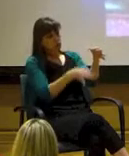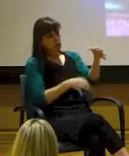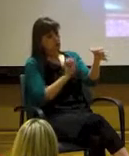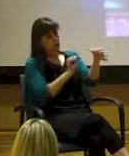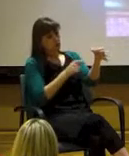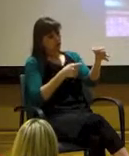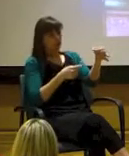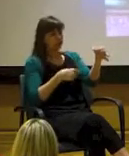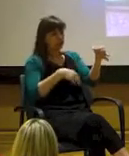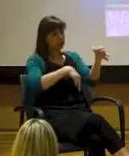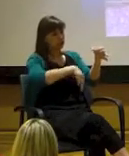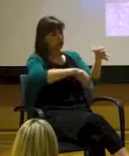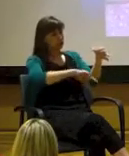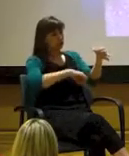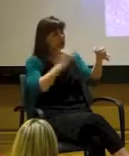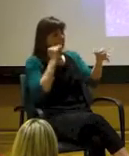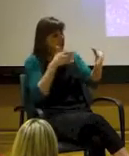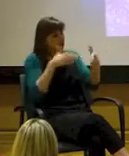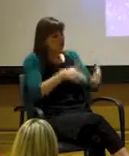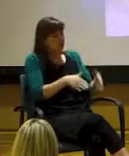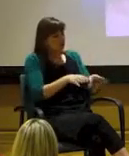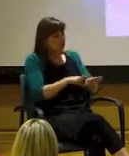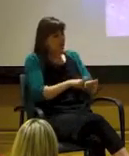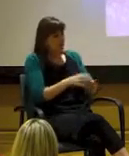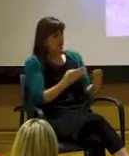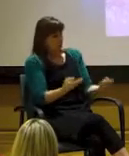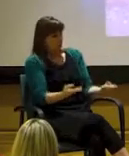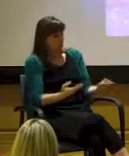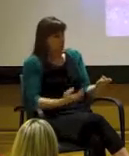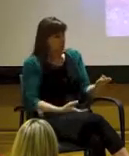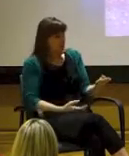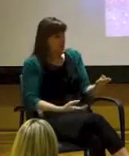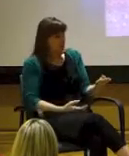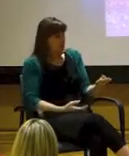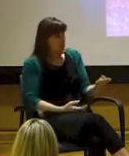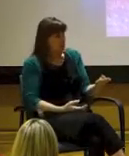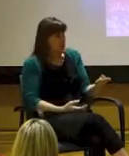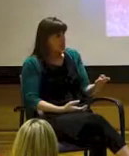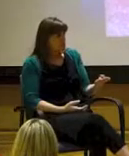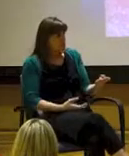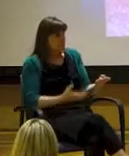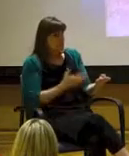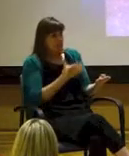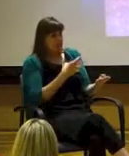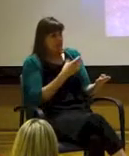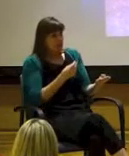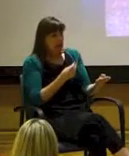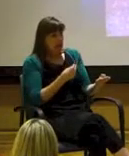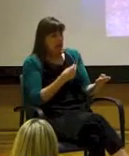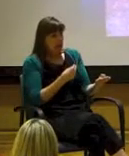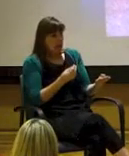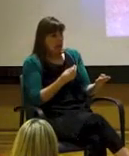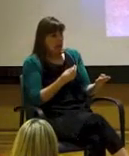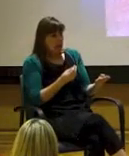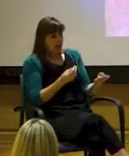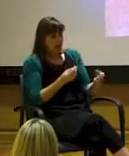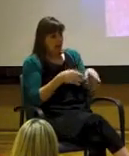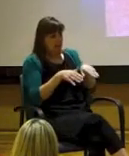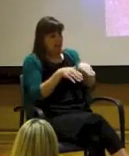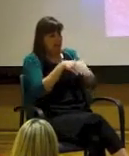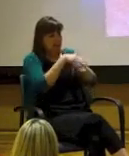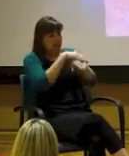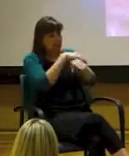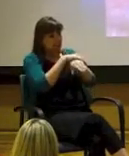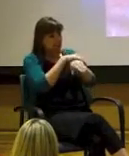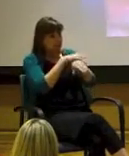it. If you leave that plateau wide open and it's just closed up under the skin like a